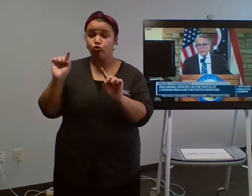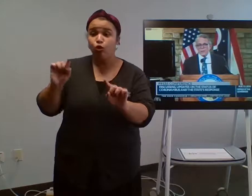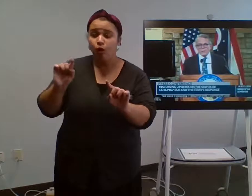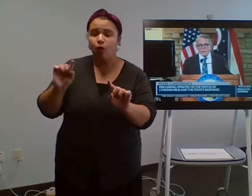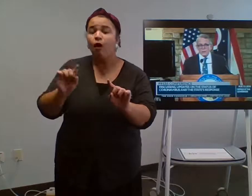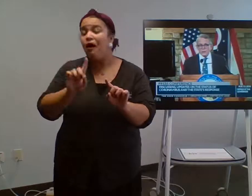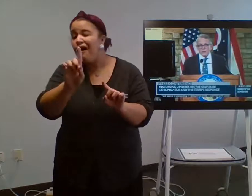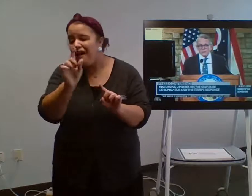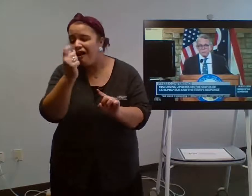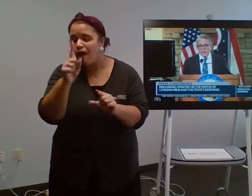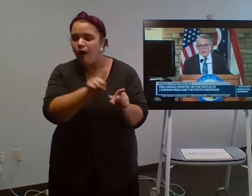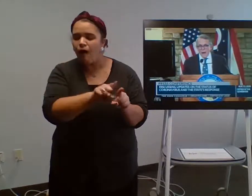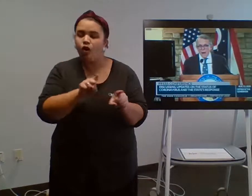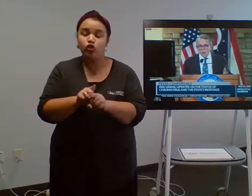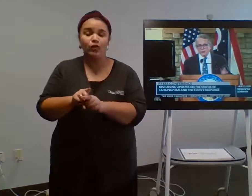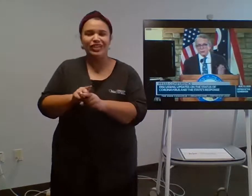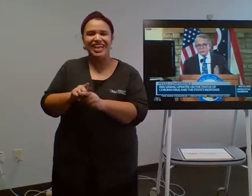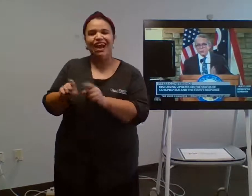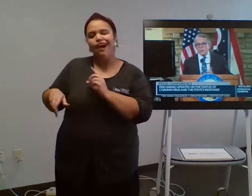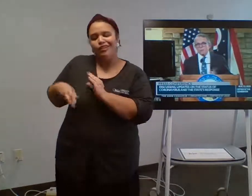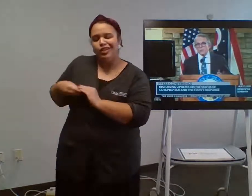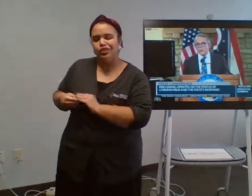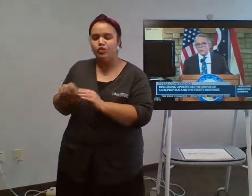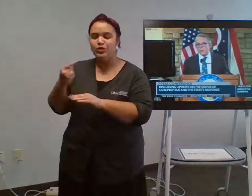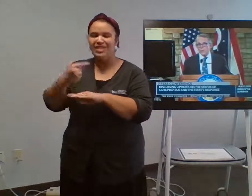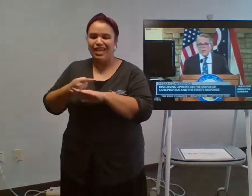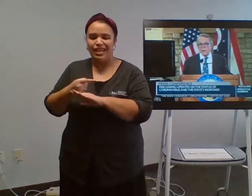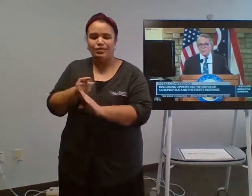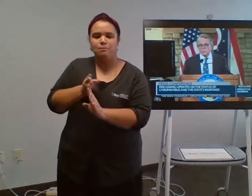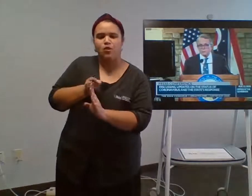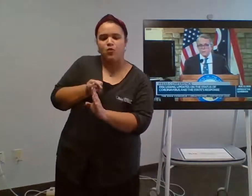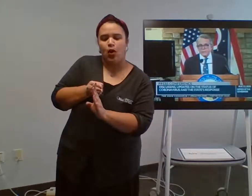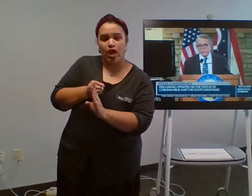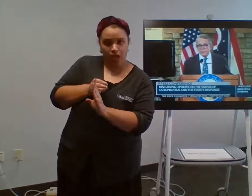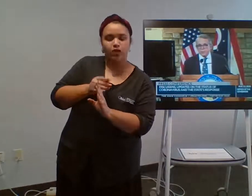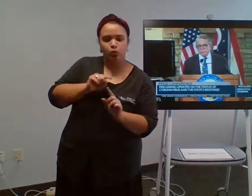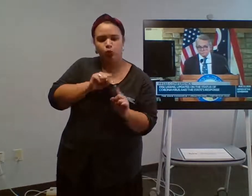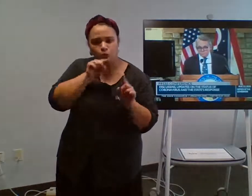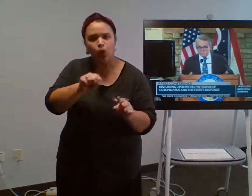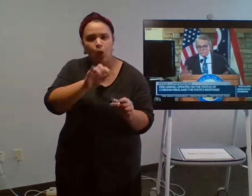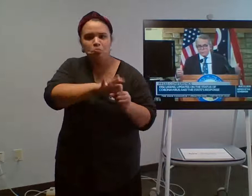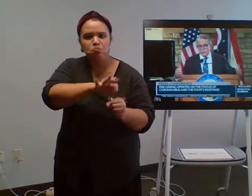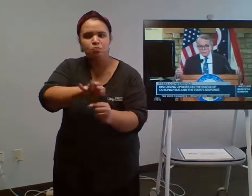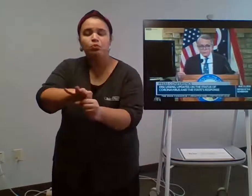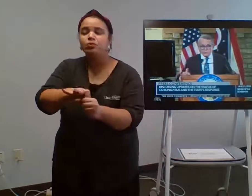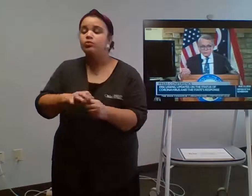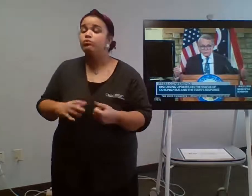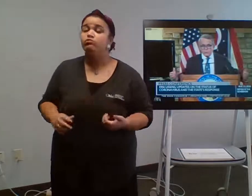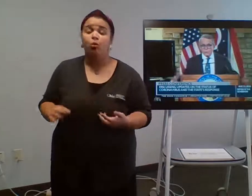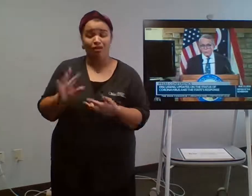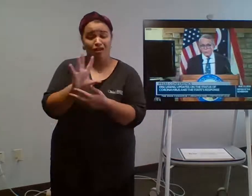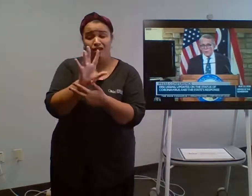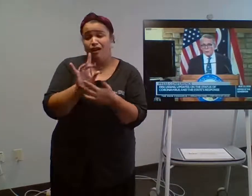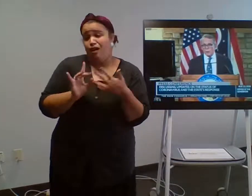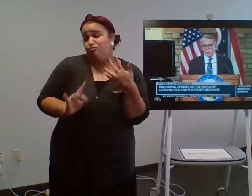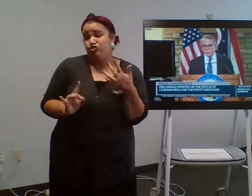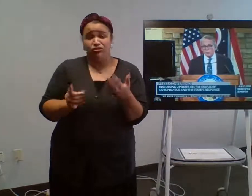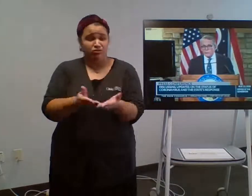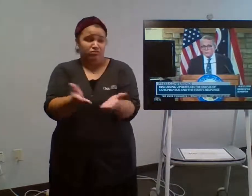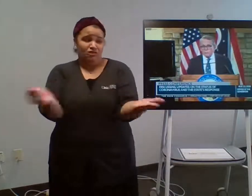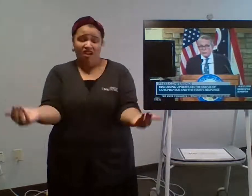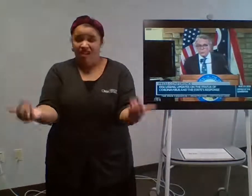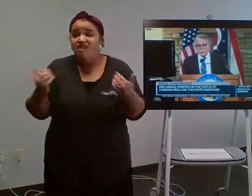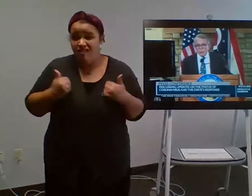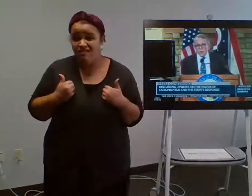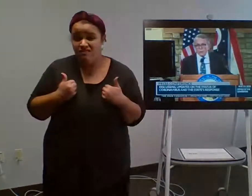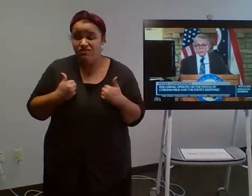vote directly there. So there's many options for every Ohioan. And so I don't believe that we're going to have a problem. I